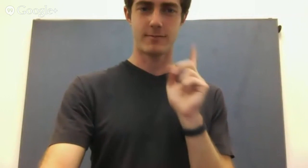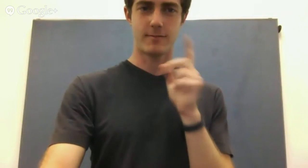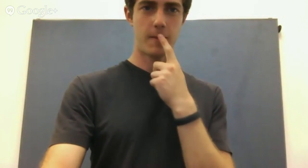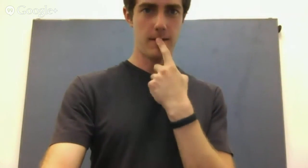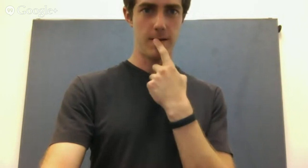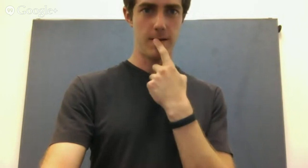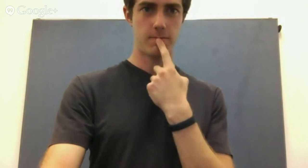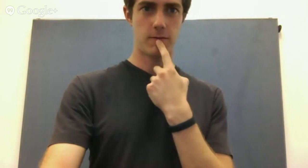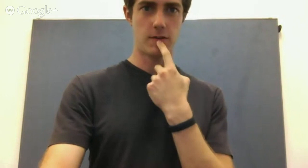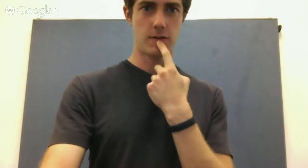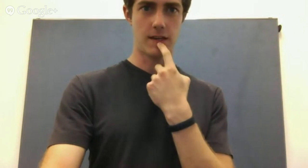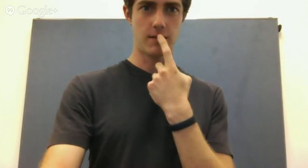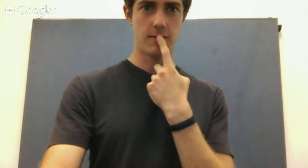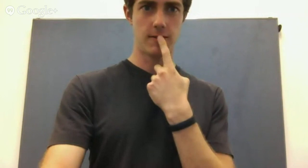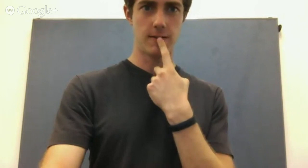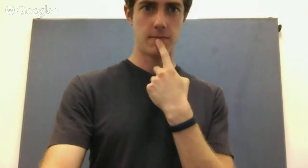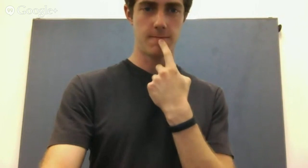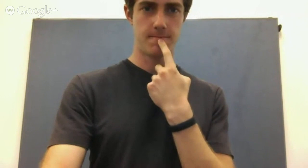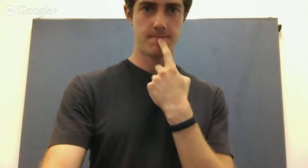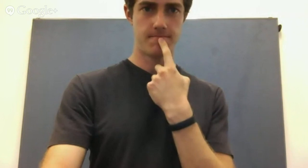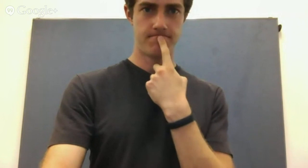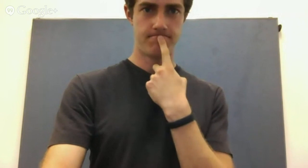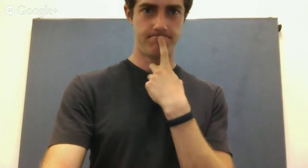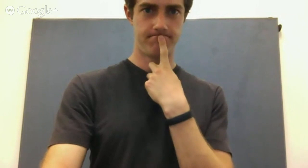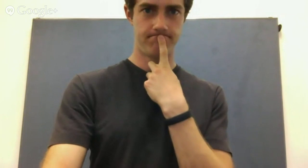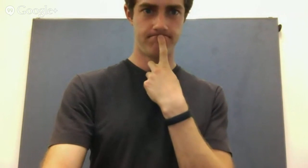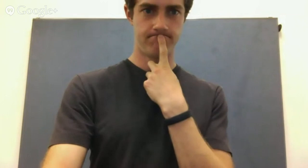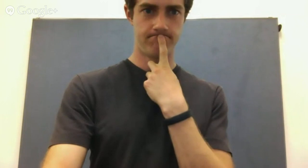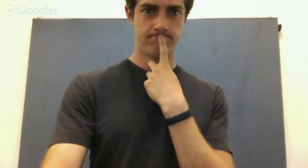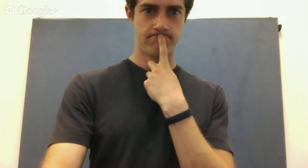Yeah, good. I get alright, yeah. Mm-hmm.